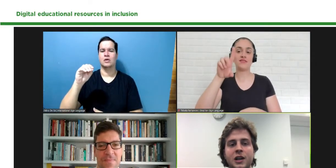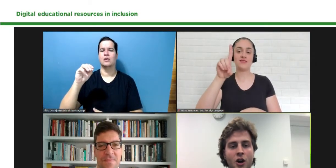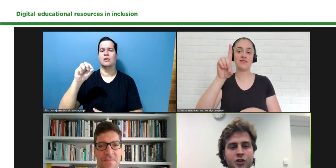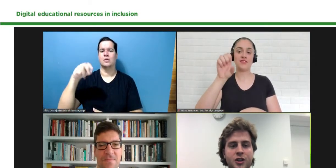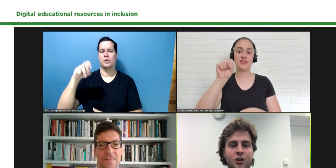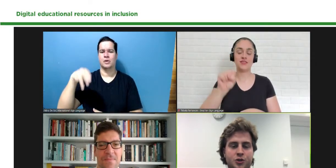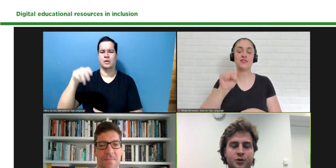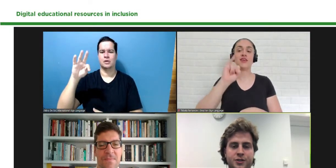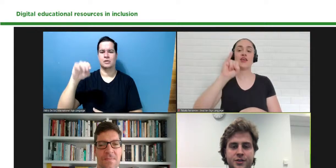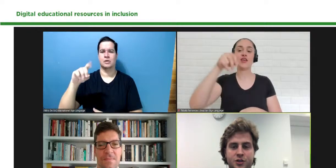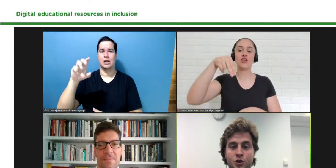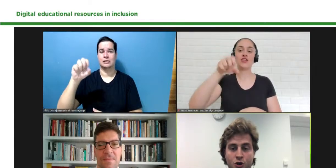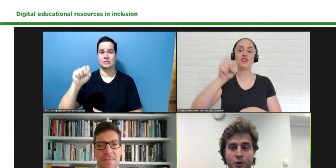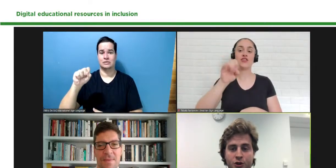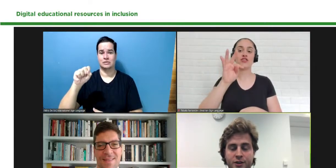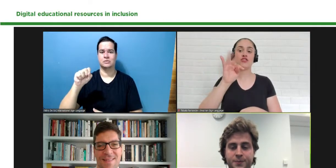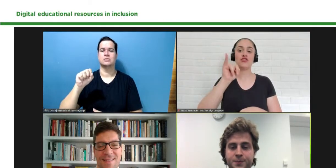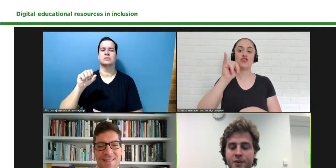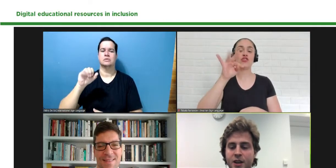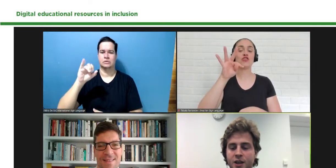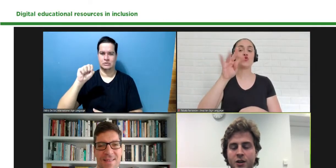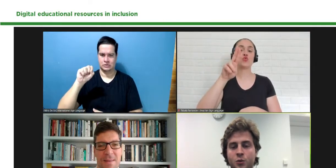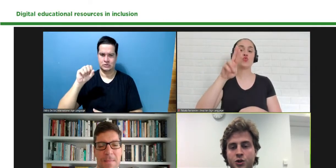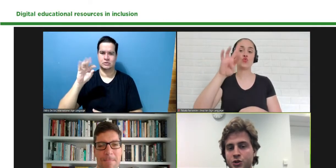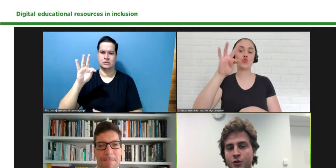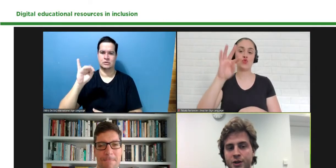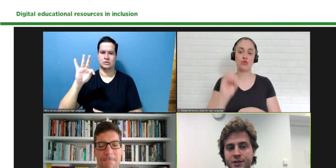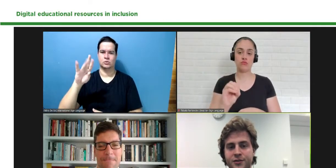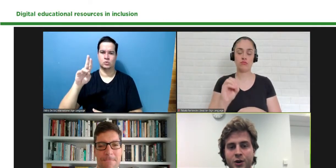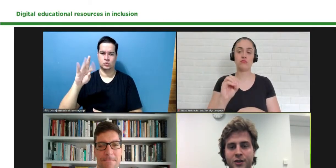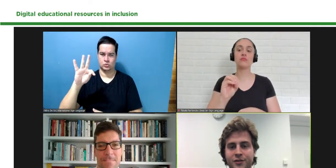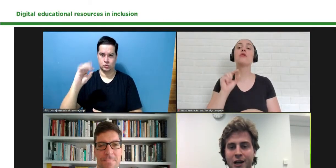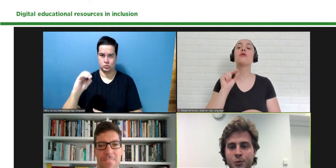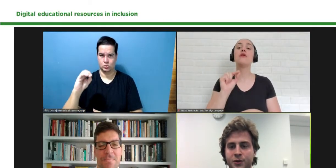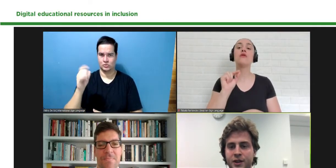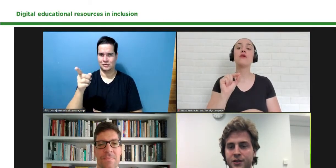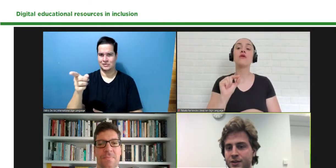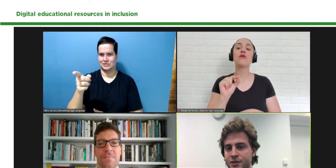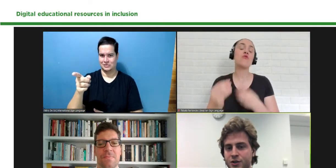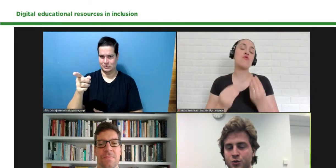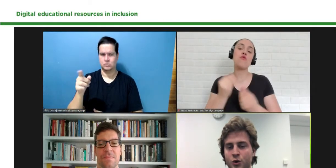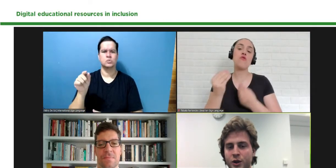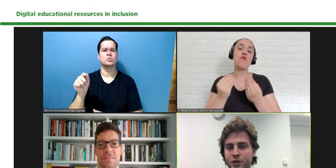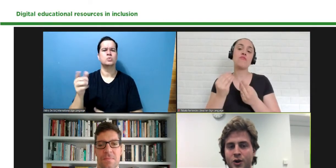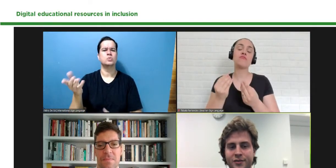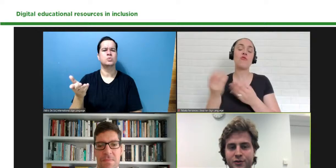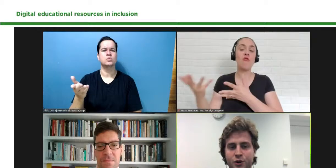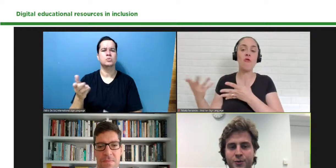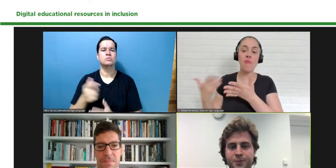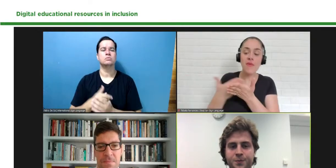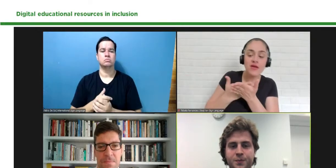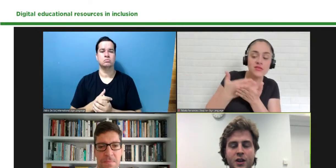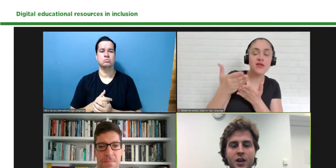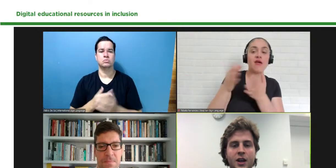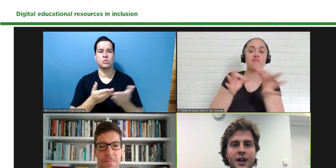and to be launching also this new community, which is always a very valuable thing, and this is what we are striving